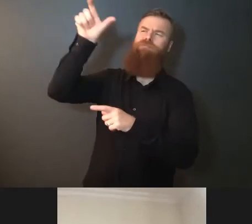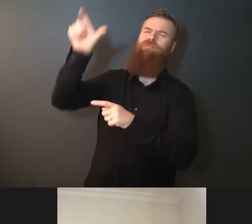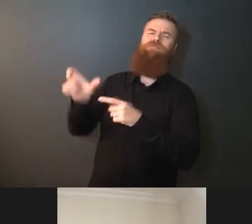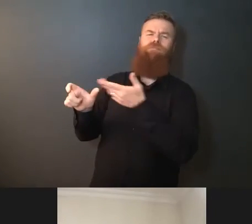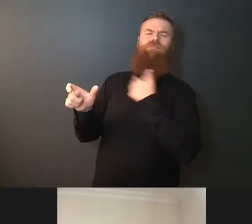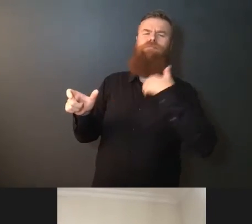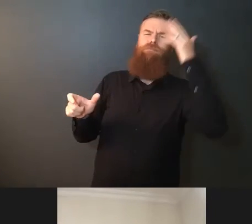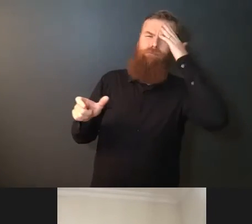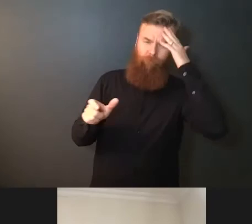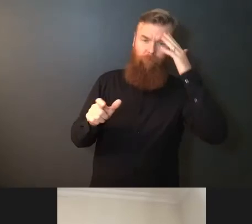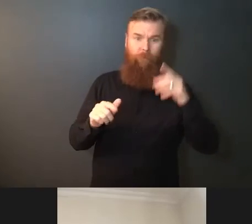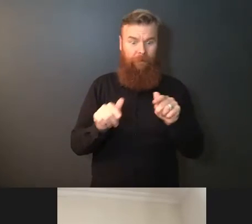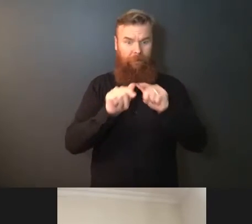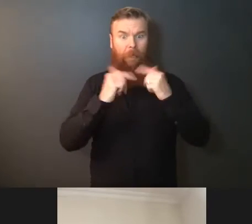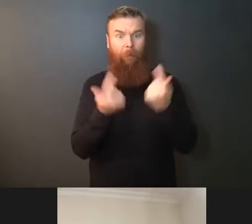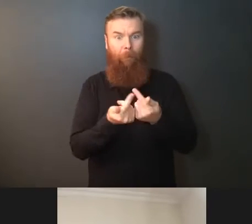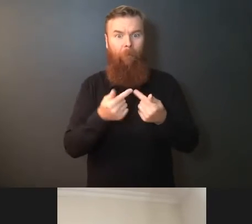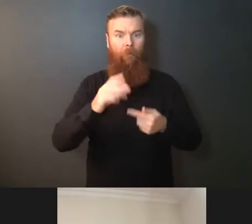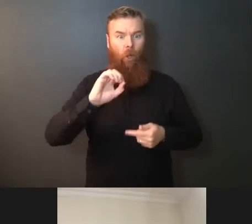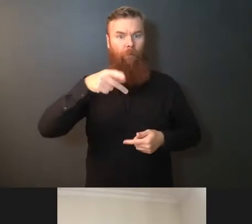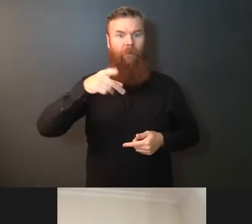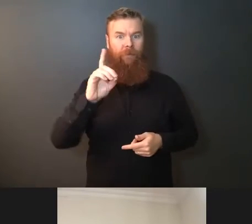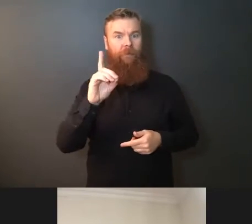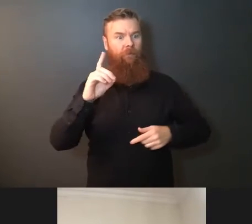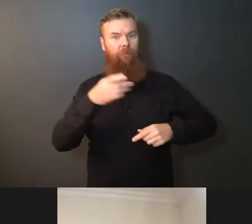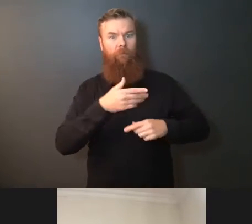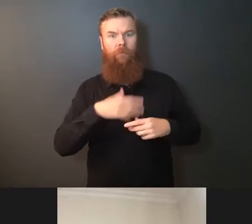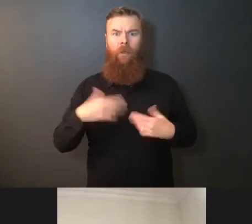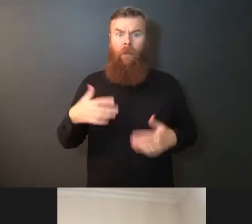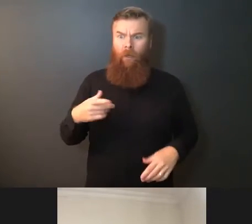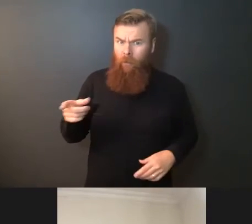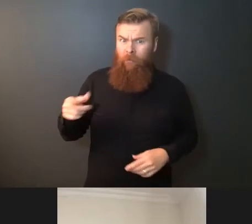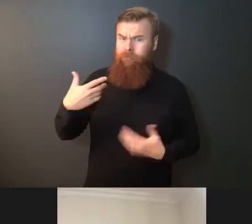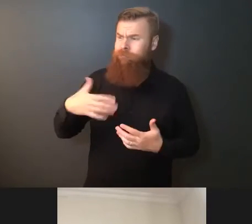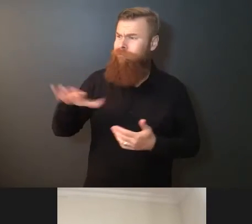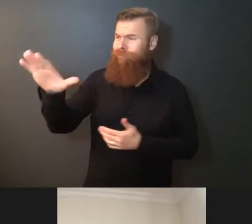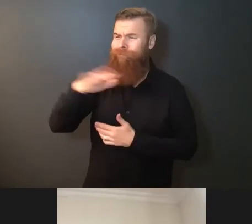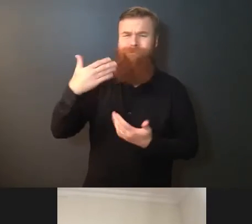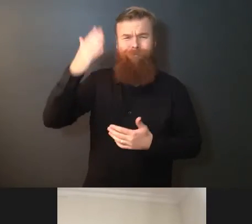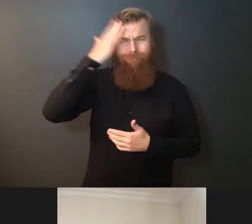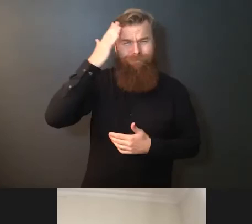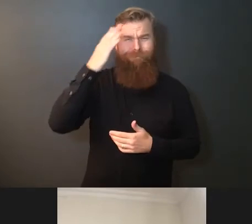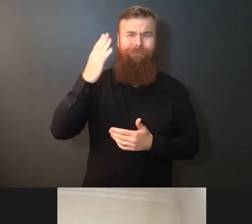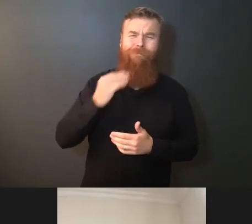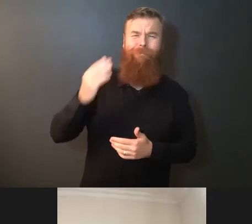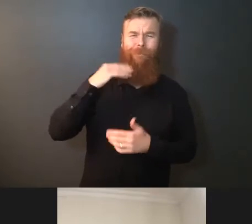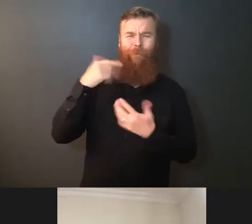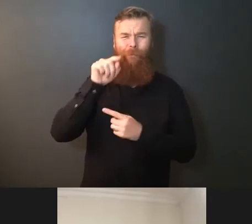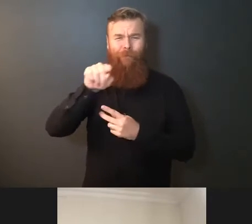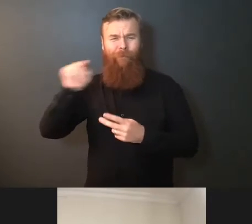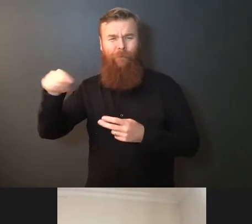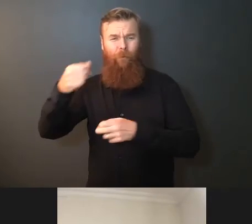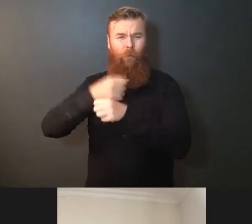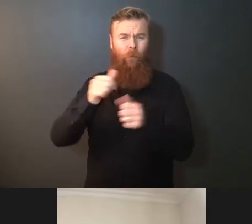funders, people who had a huge experience in the movement, like 20 years of work, and